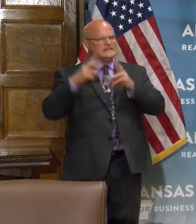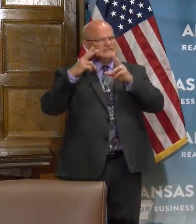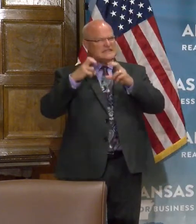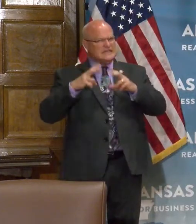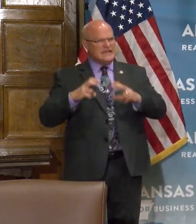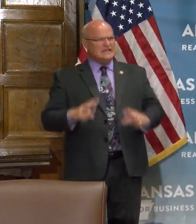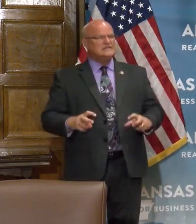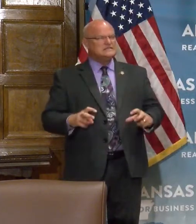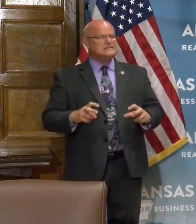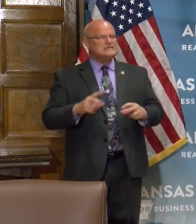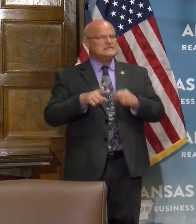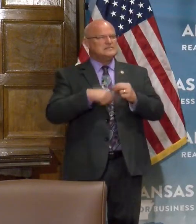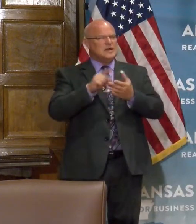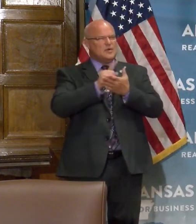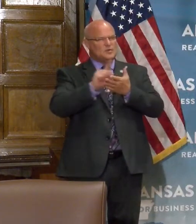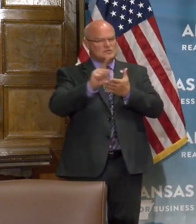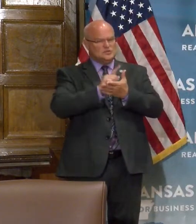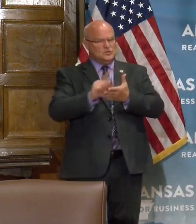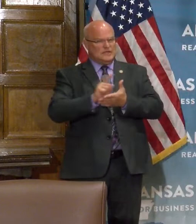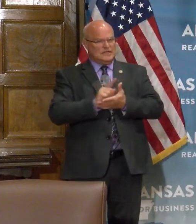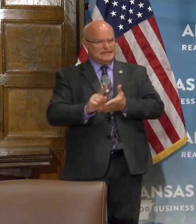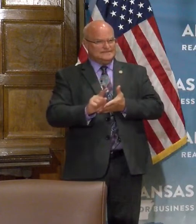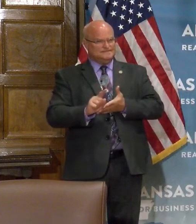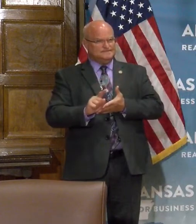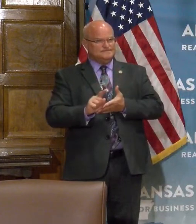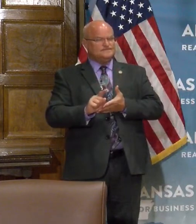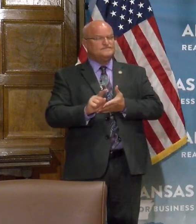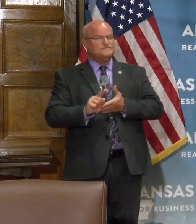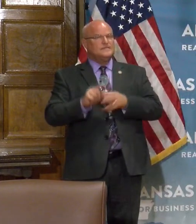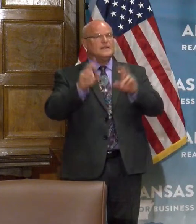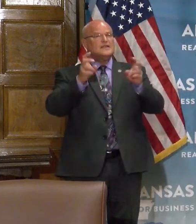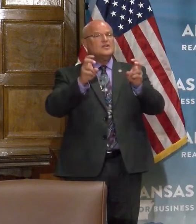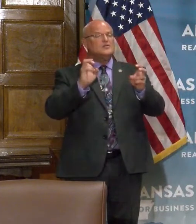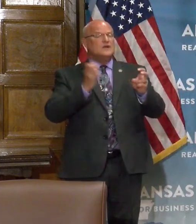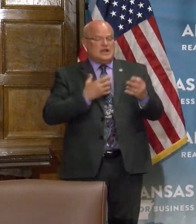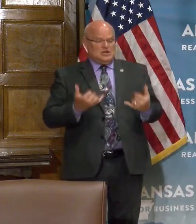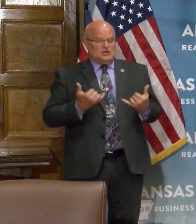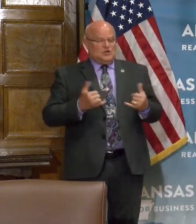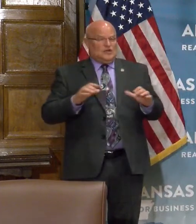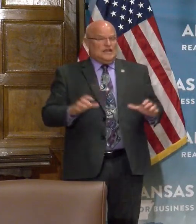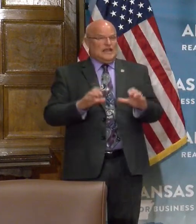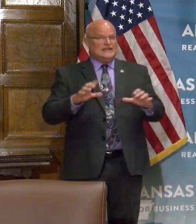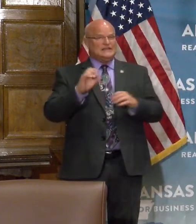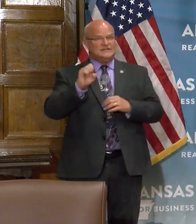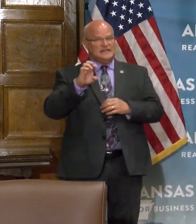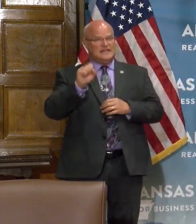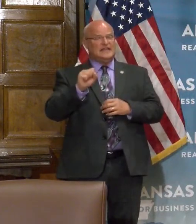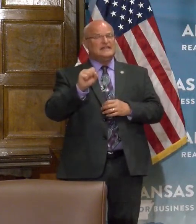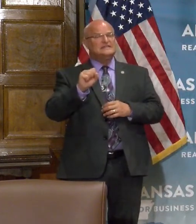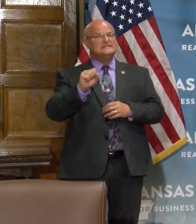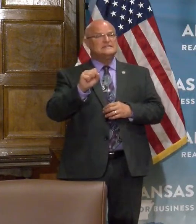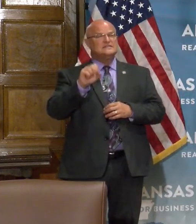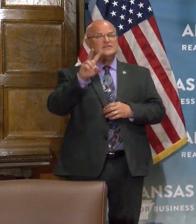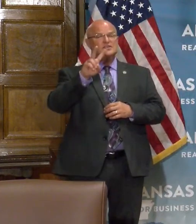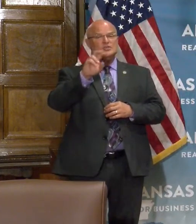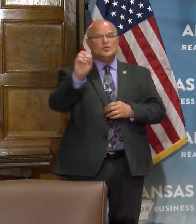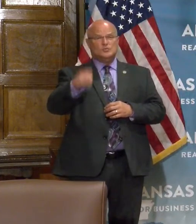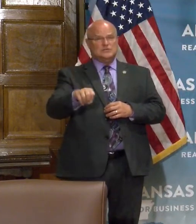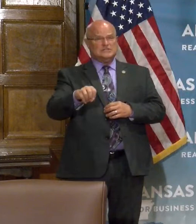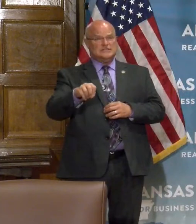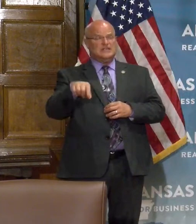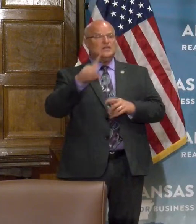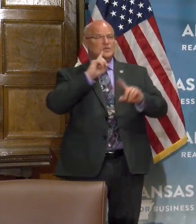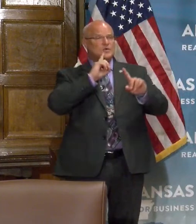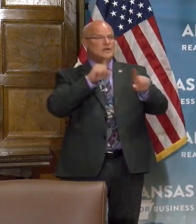analysis about once a week. In terms of our current active cases, 2% of